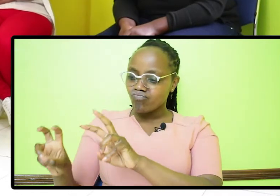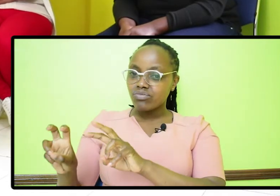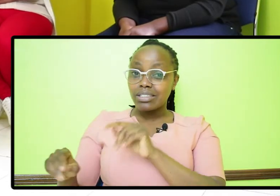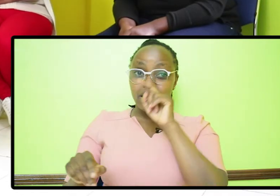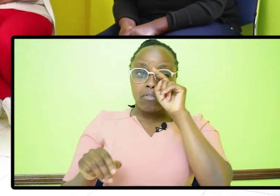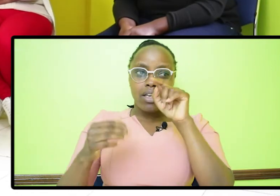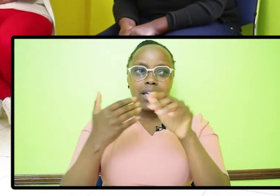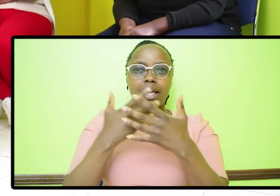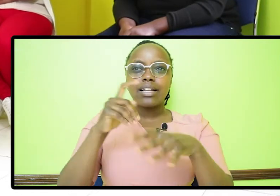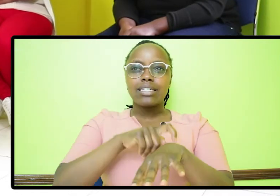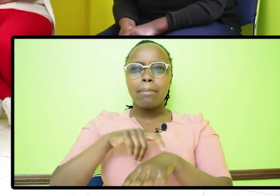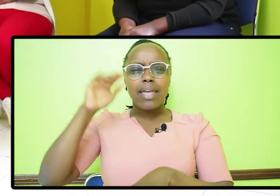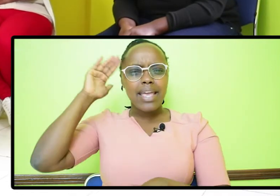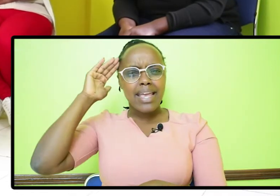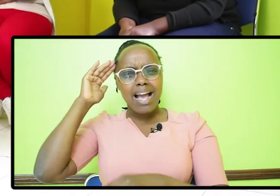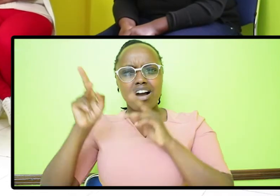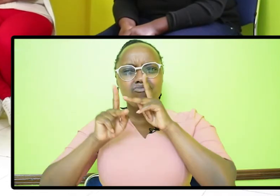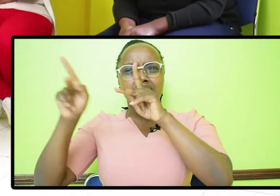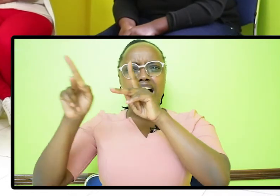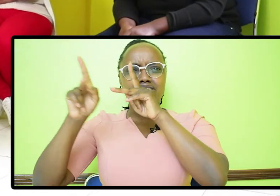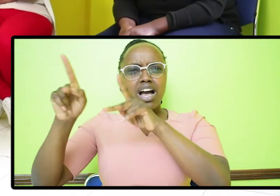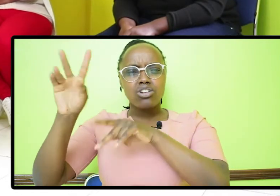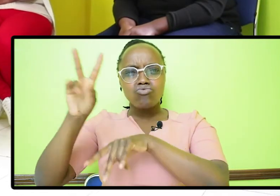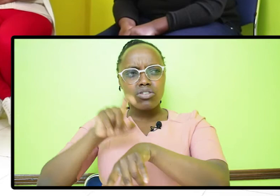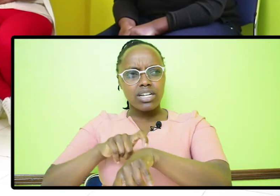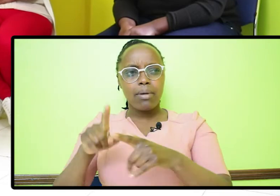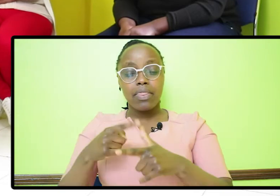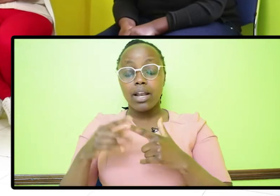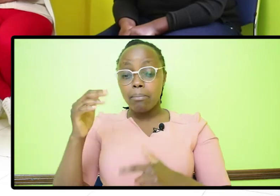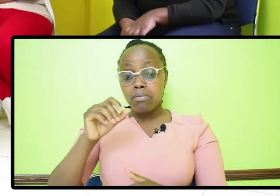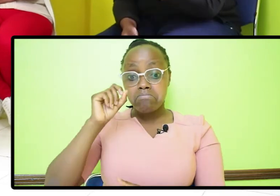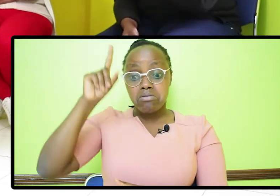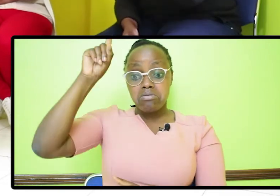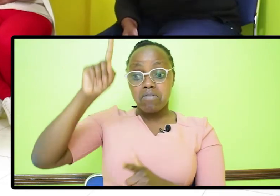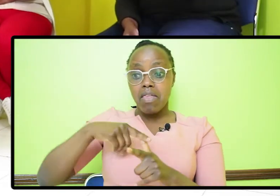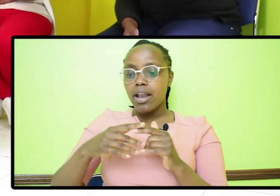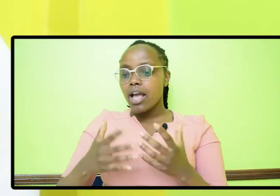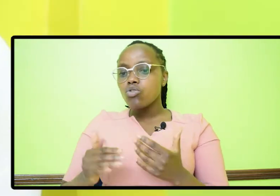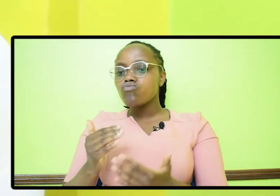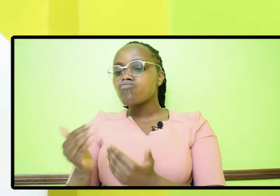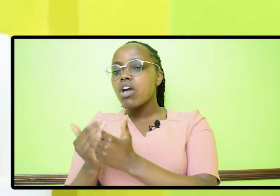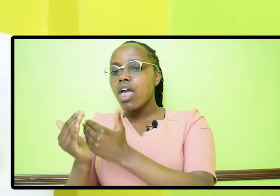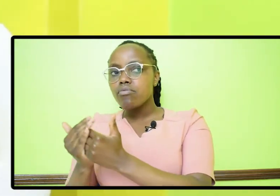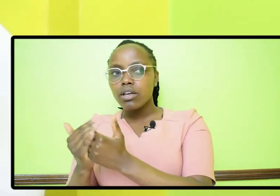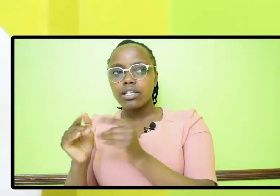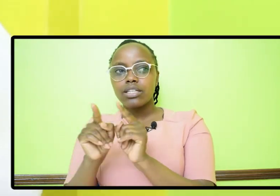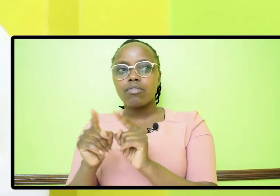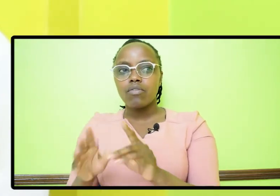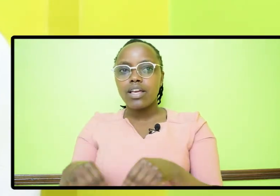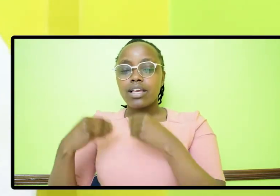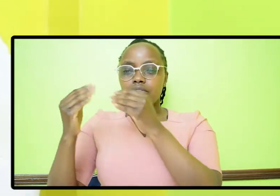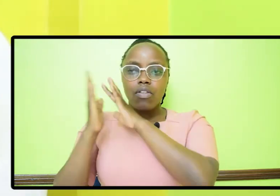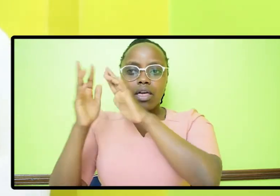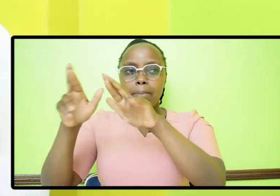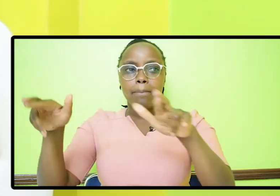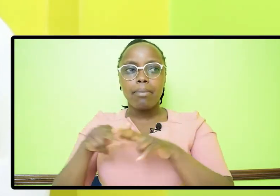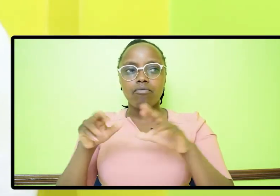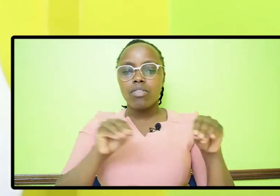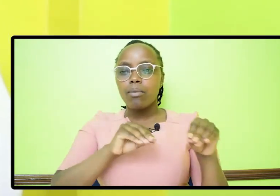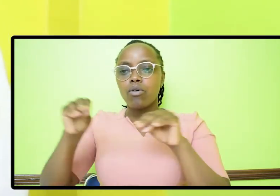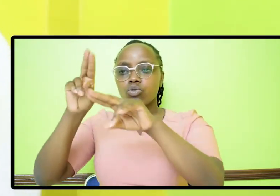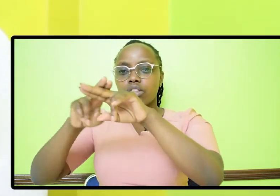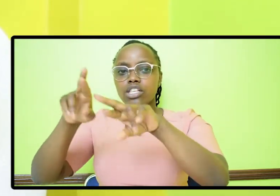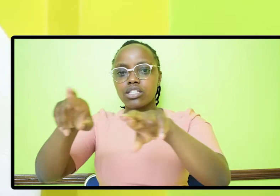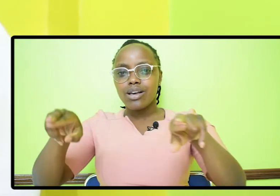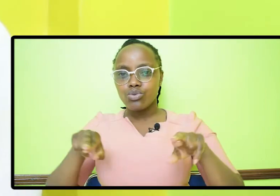kept checking. Yeah, whenever I hear maybe the baby has cried like 2 times, that's when I wake up. Because we were Okay. sleeping. Now I had to give her my bedroom, Yeah.